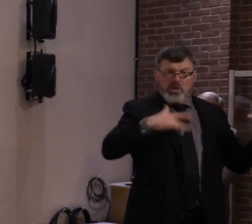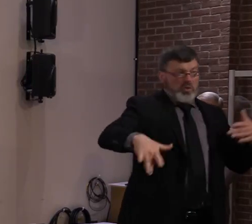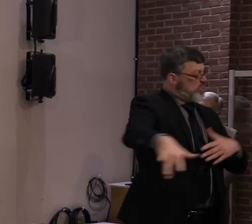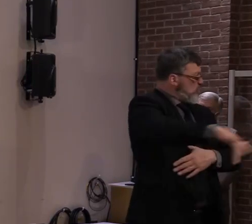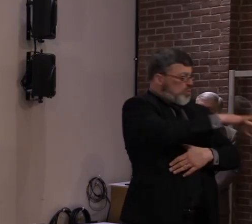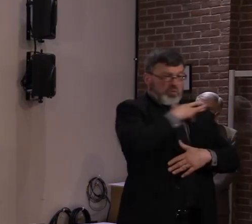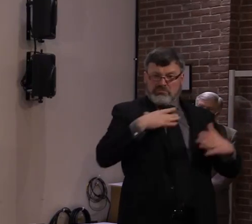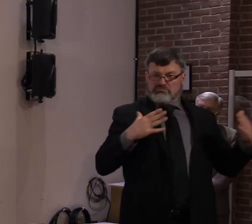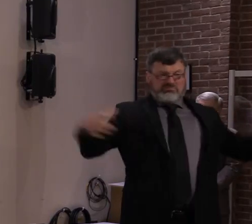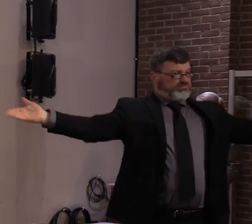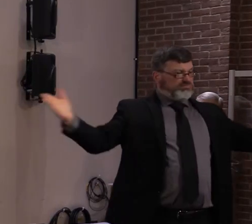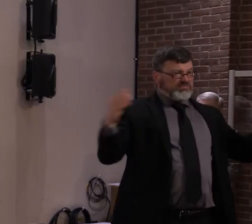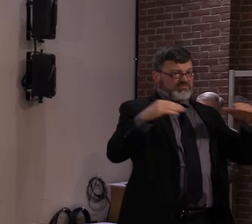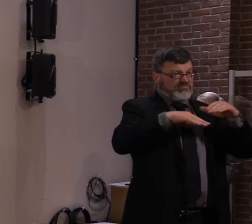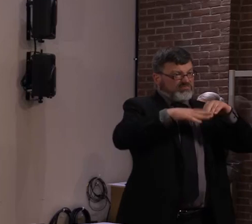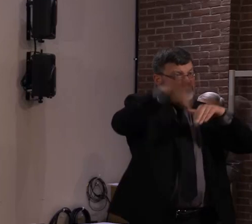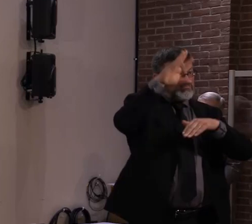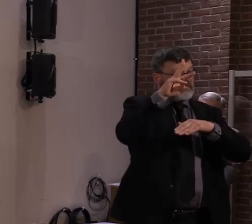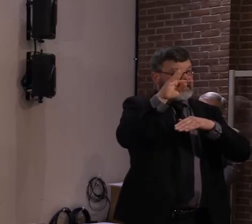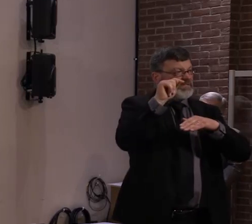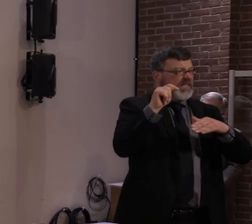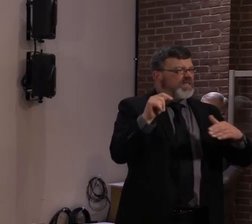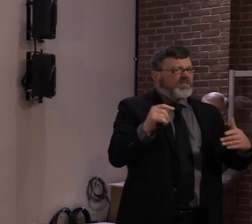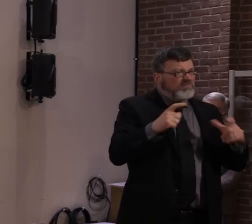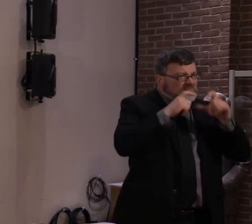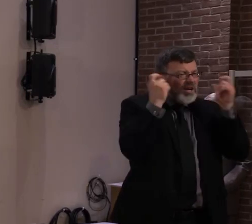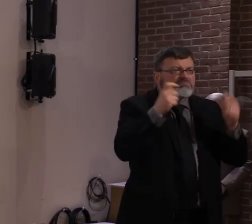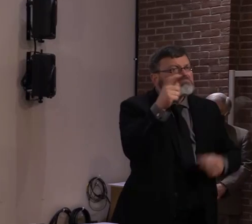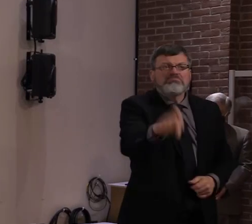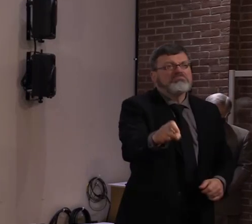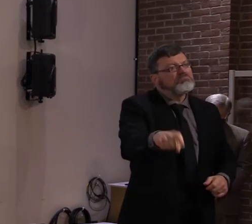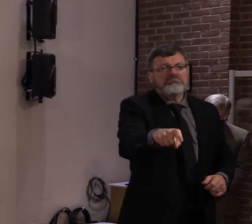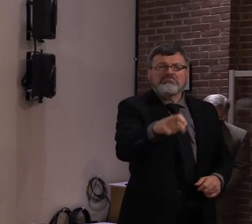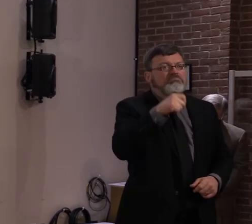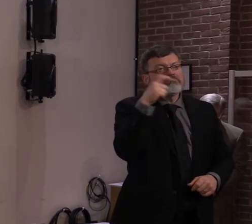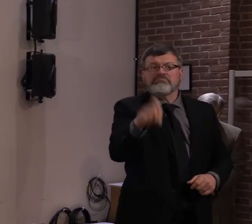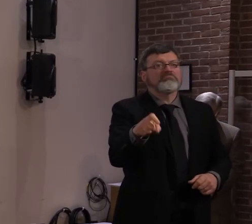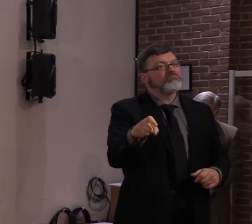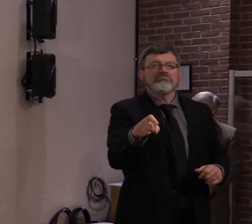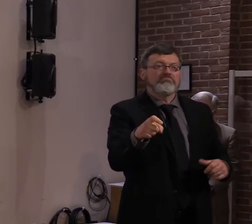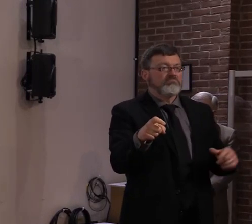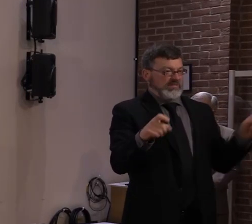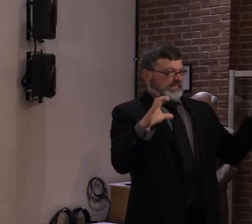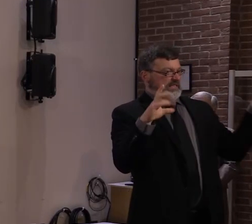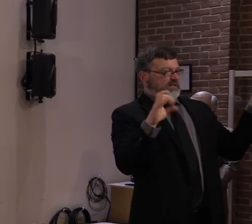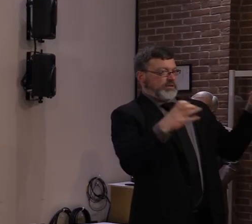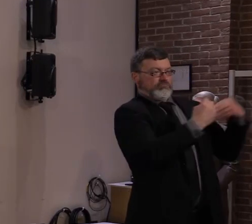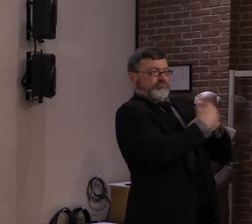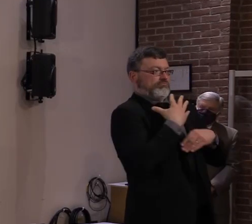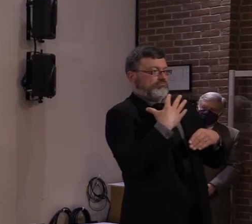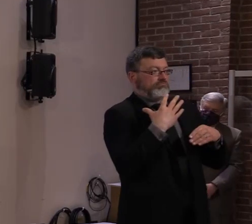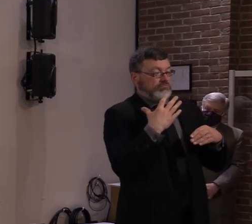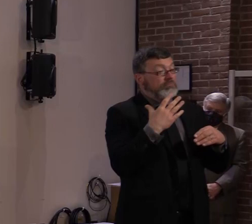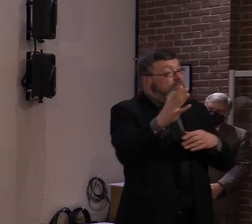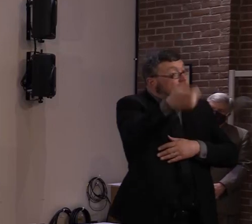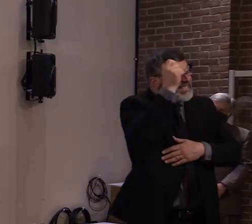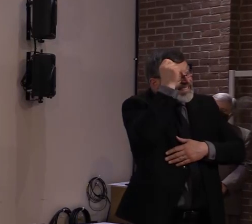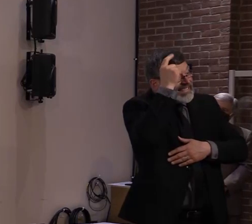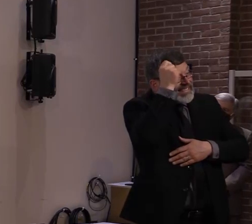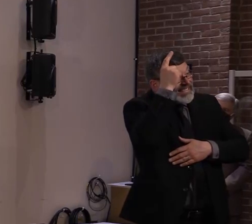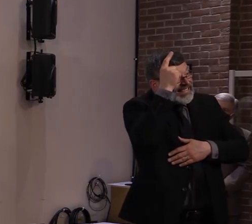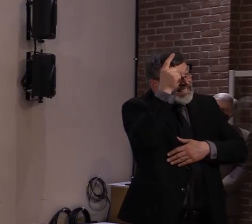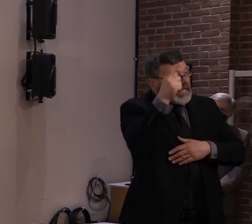required to wear a mask. But as before, if any of your activities turn into a crowded